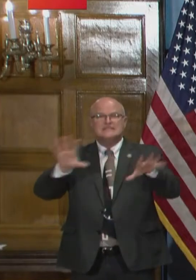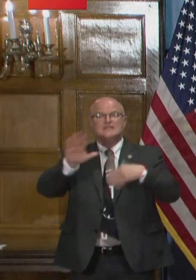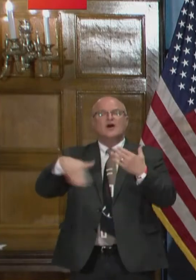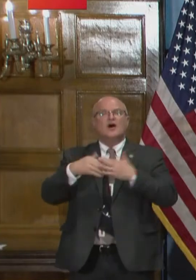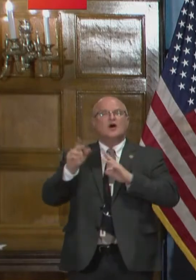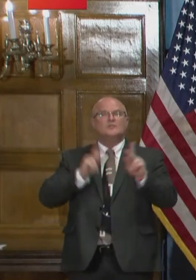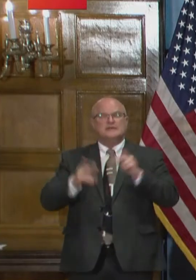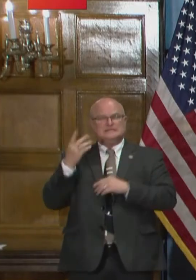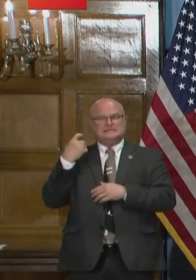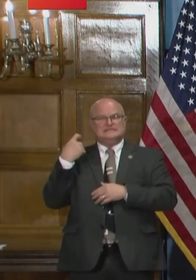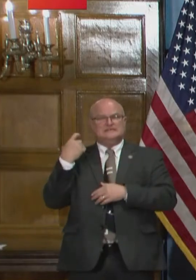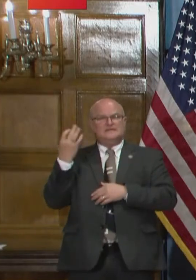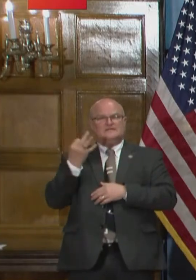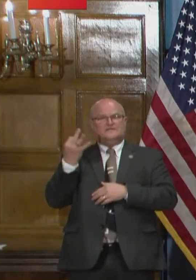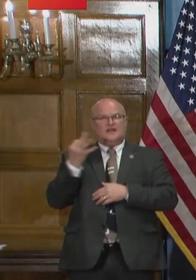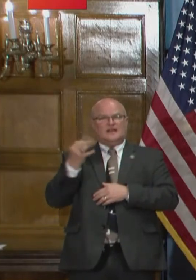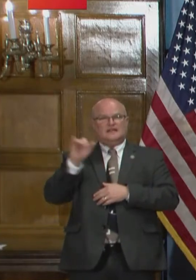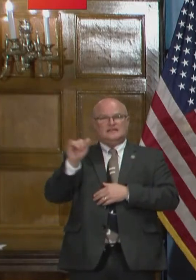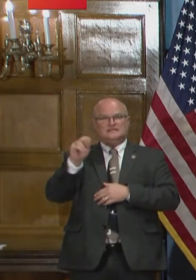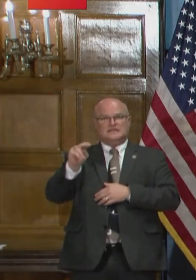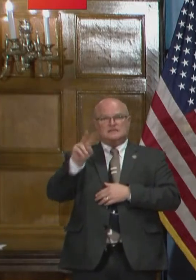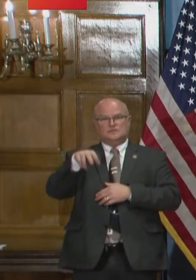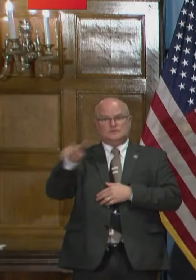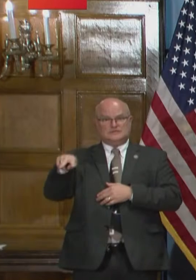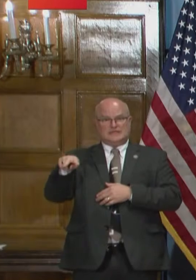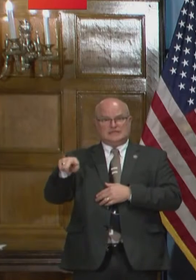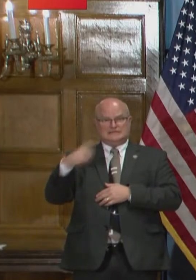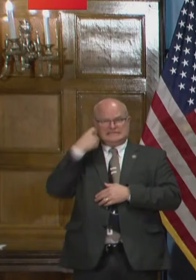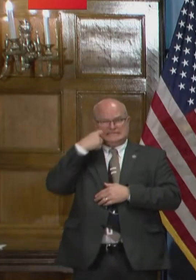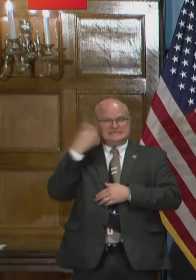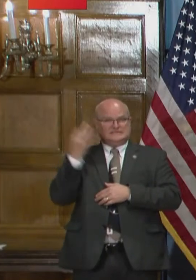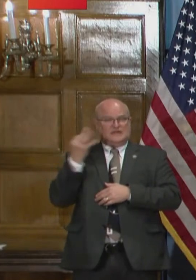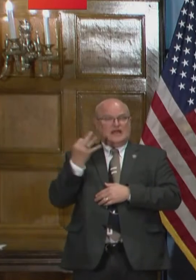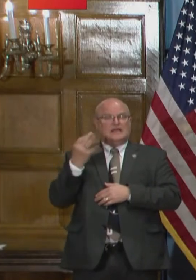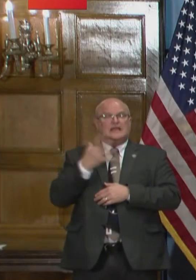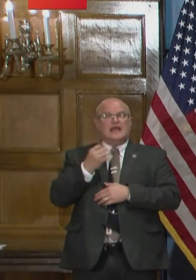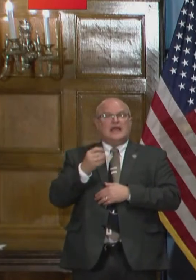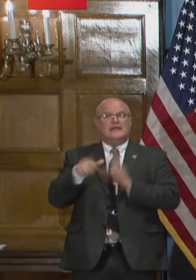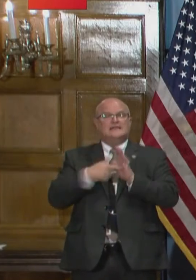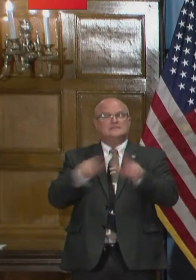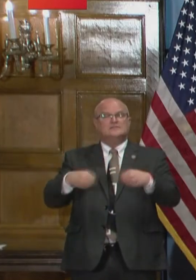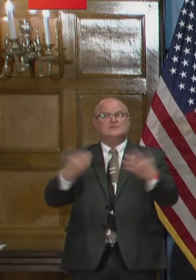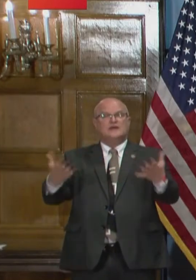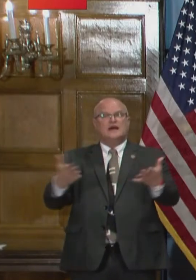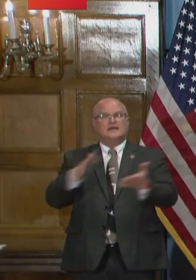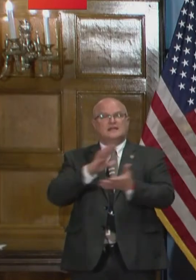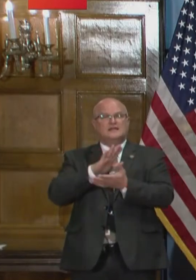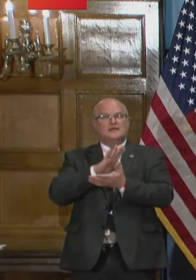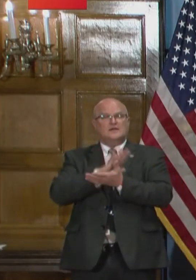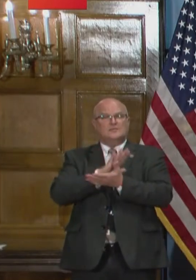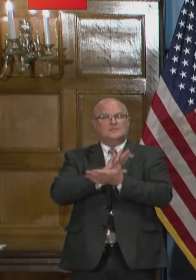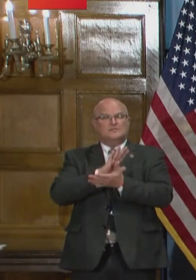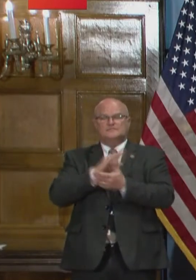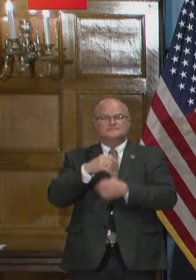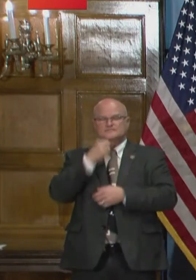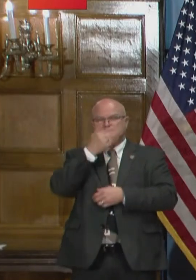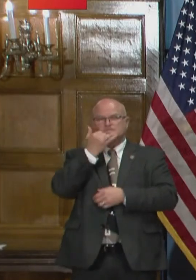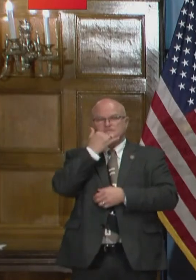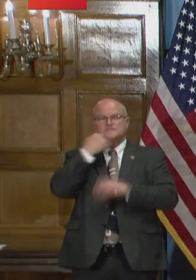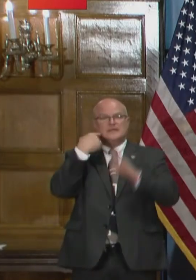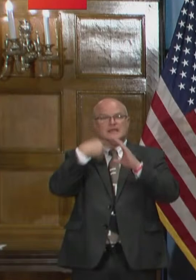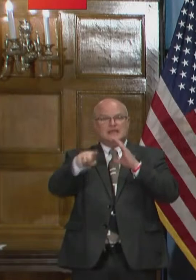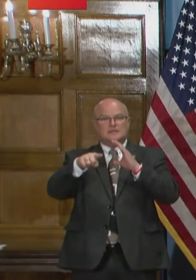claimants on Friday, January 22nd. And it's being provided by paper, email, or mail as